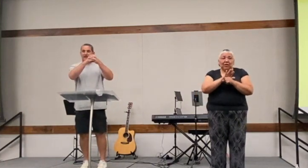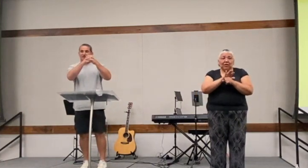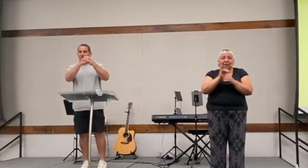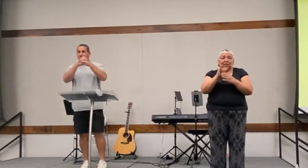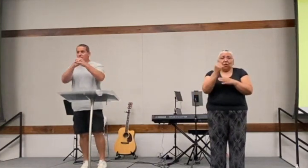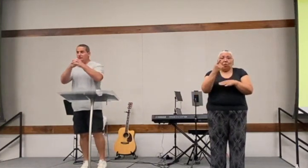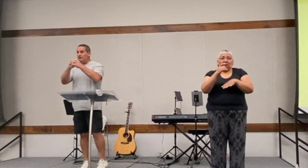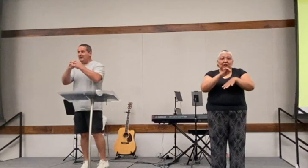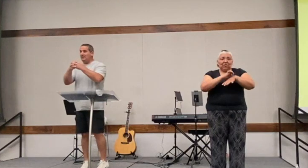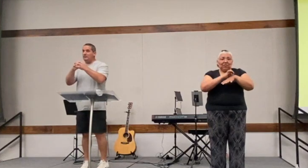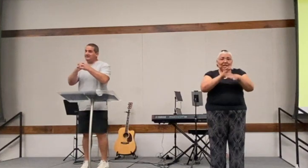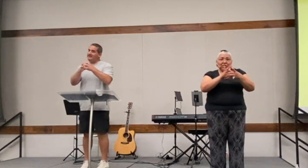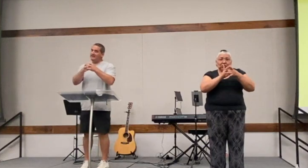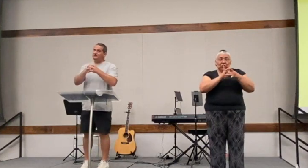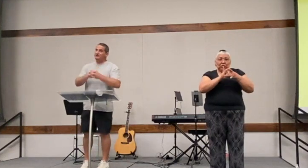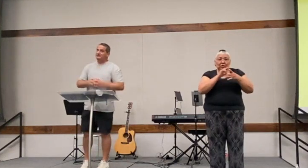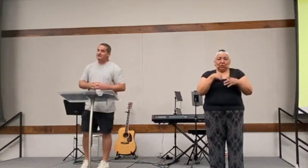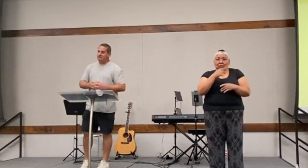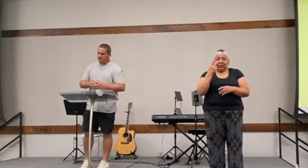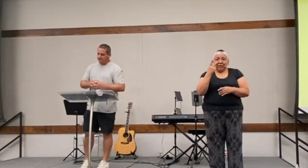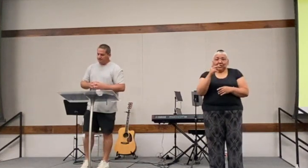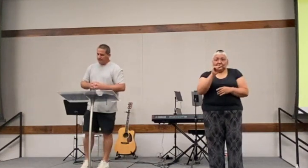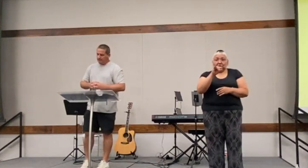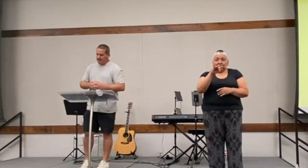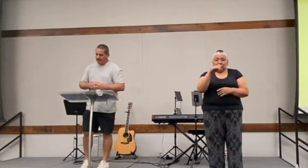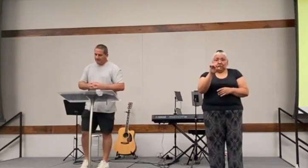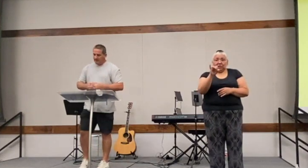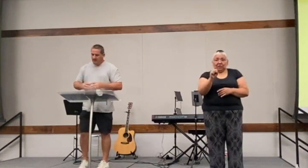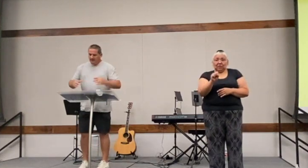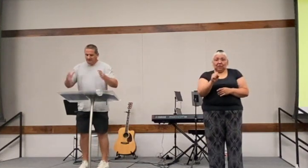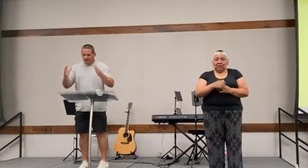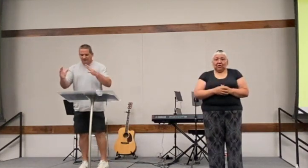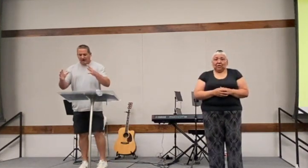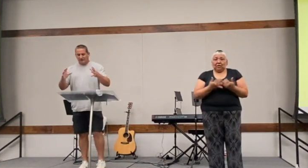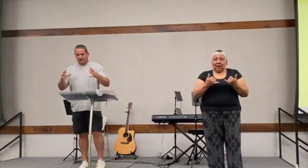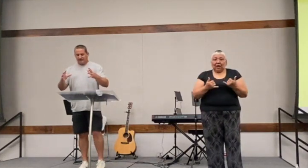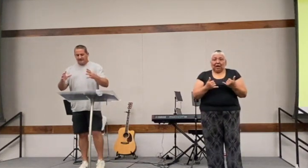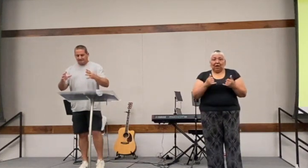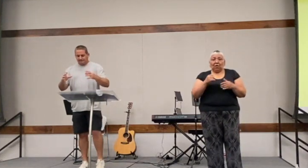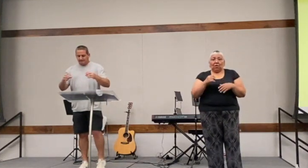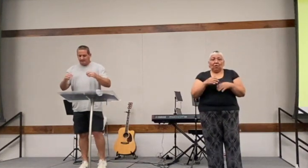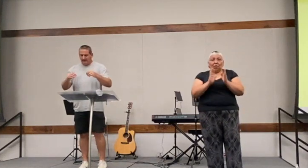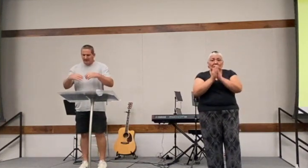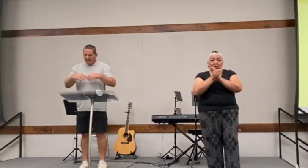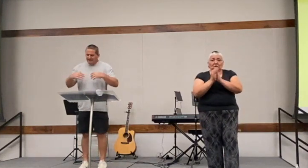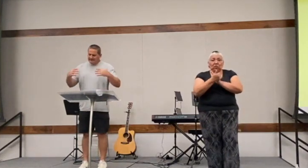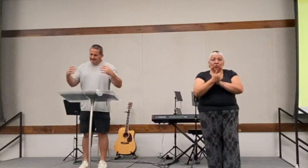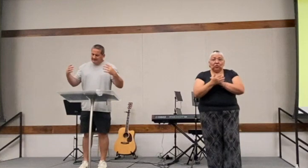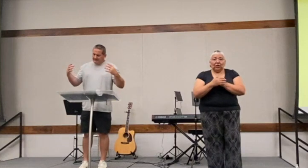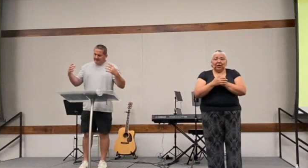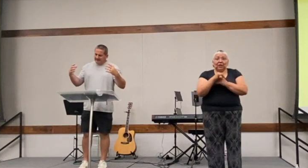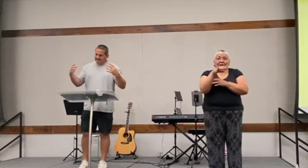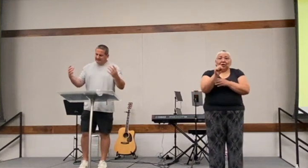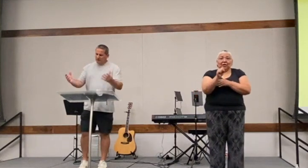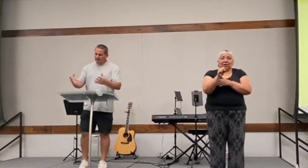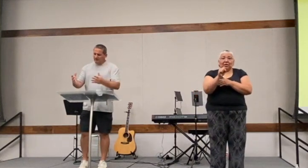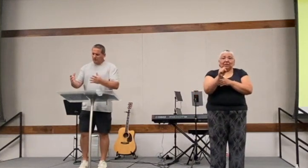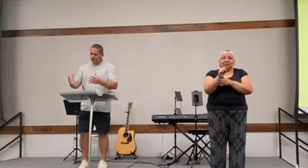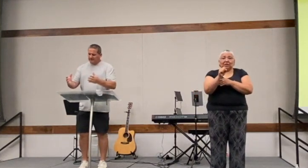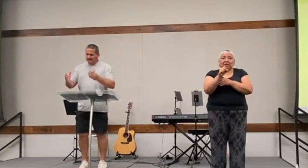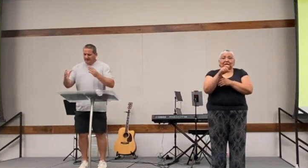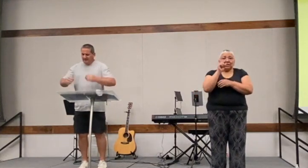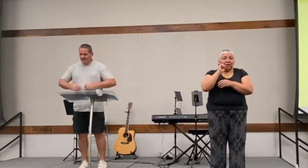one flesh union, right, that we see in Genesis 2. Yes. Okay? So adultery is